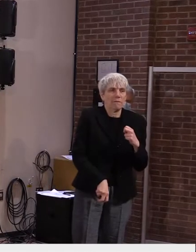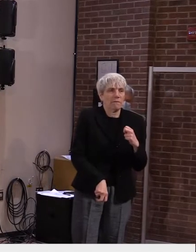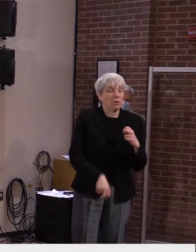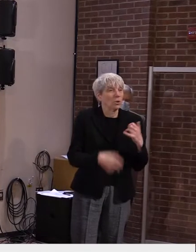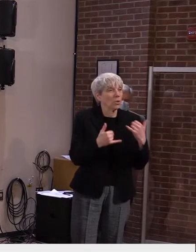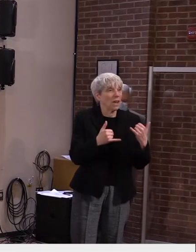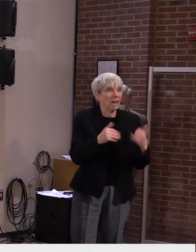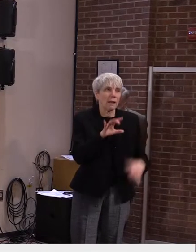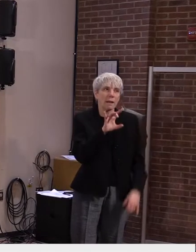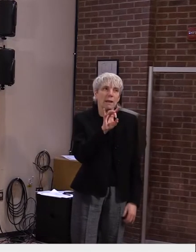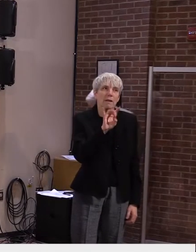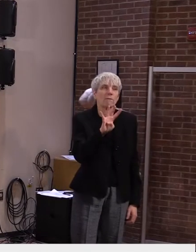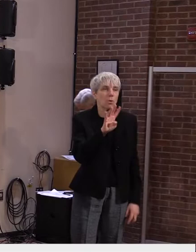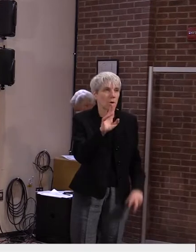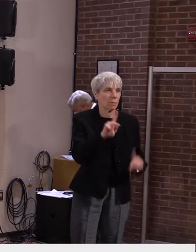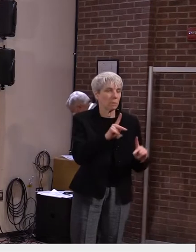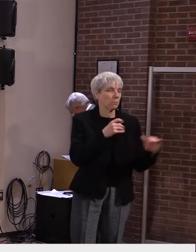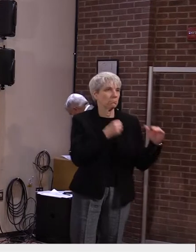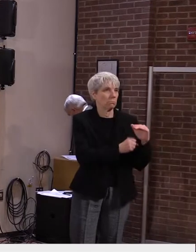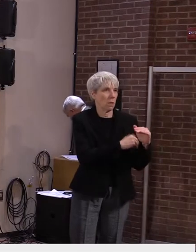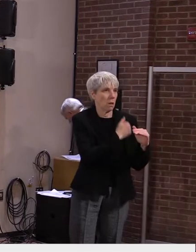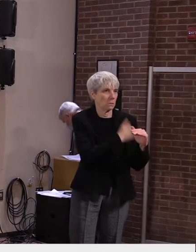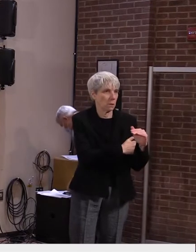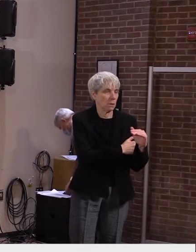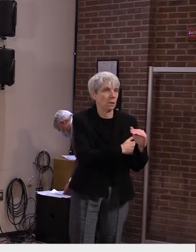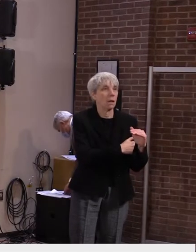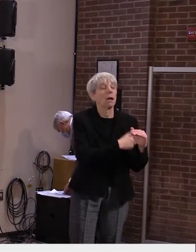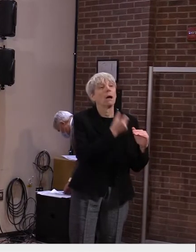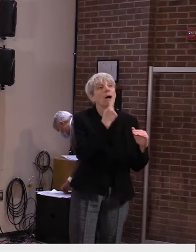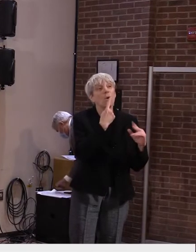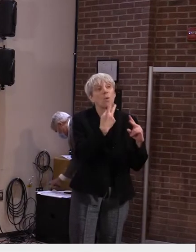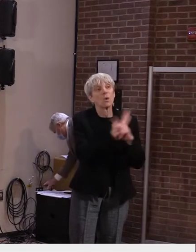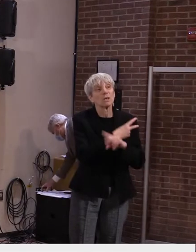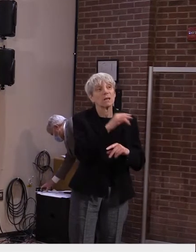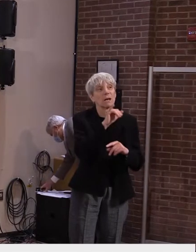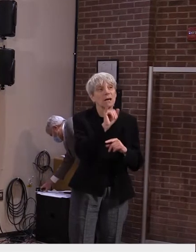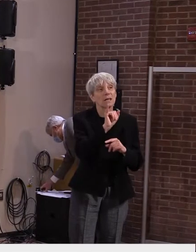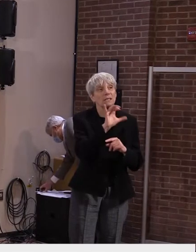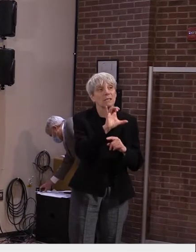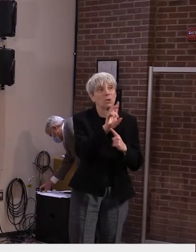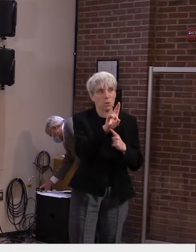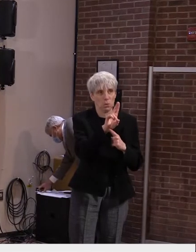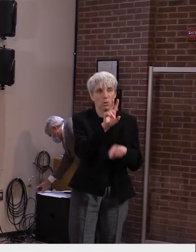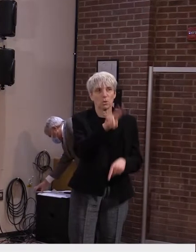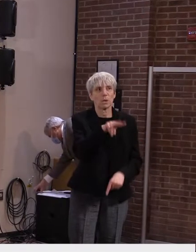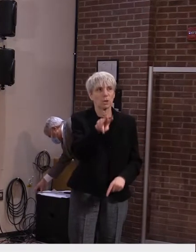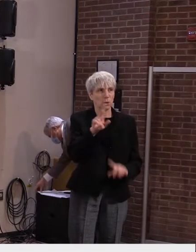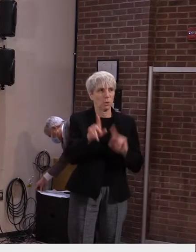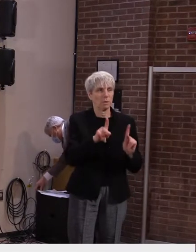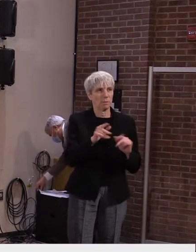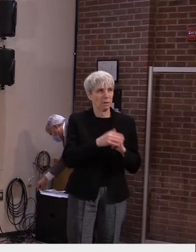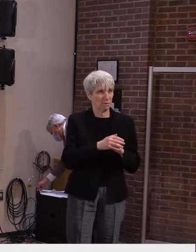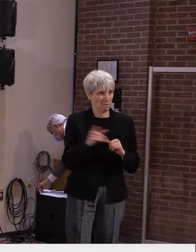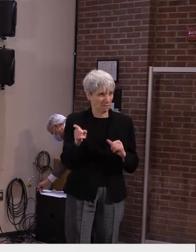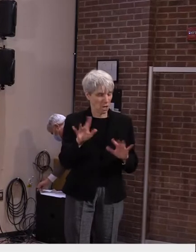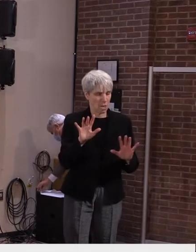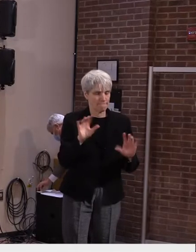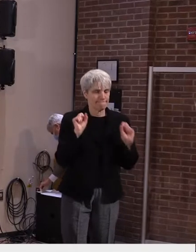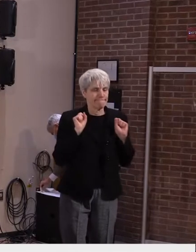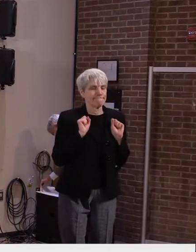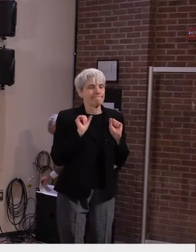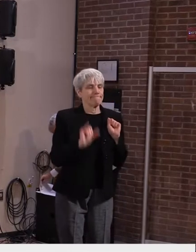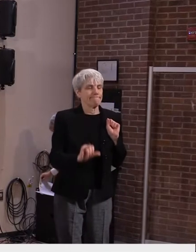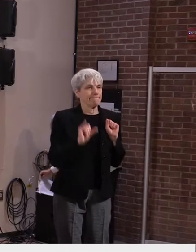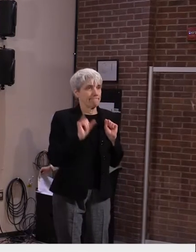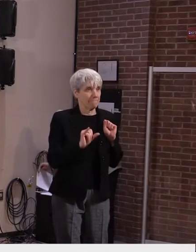seen, we're at 84 hospitalized and 22 in the ICU. Has that changed your thinking at all about whether